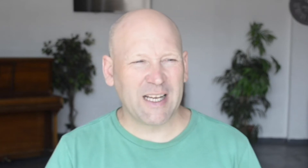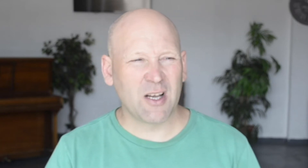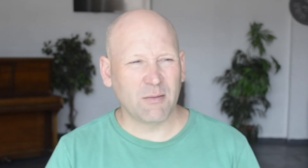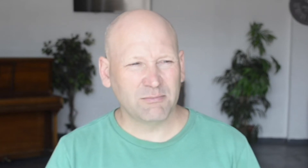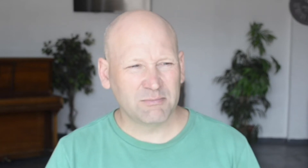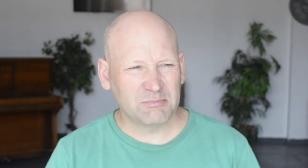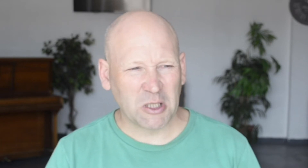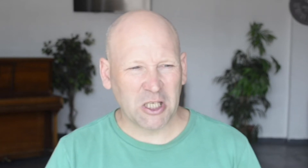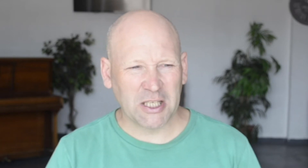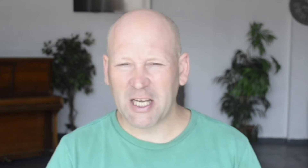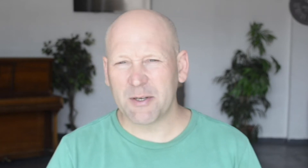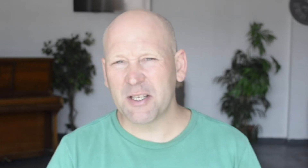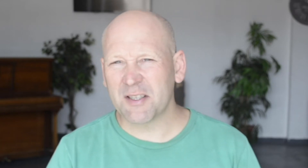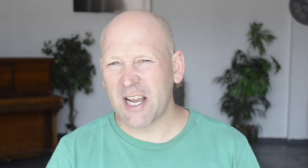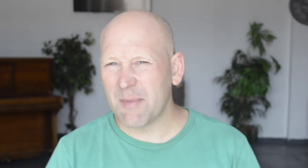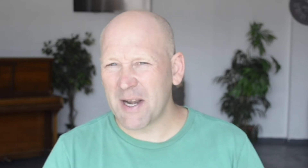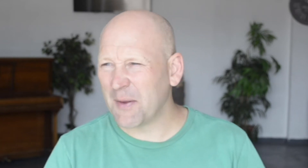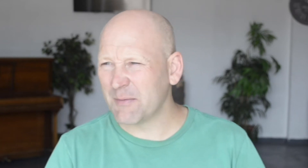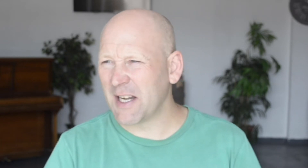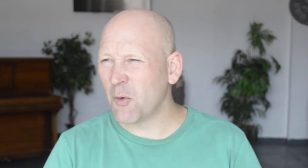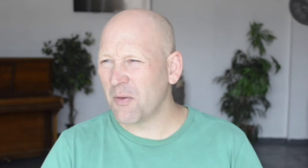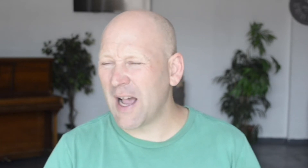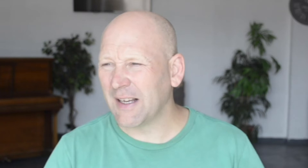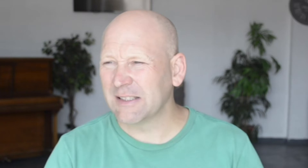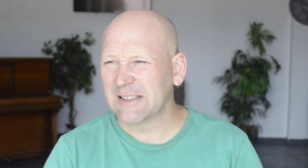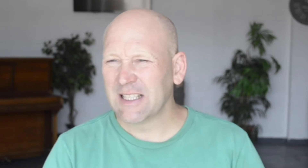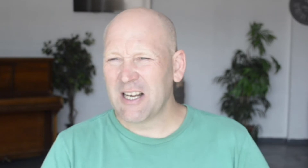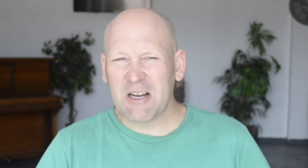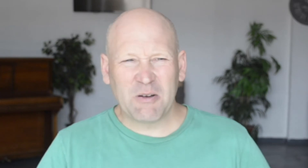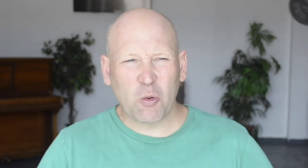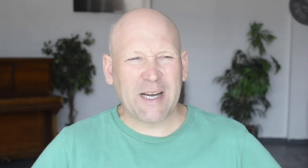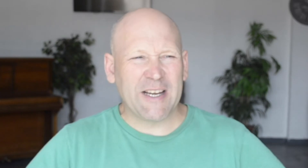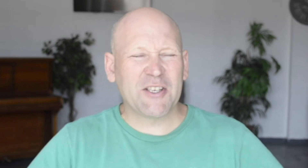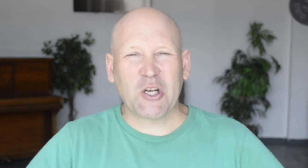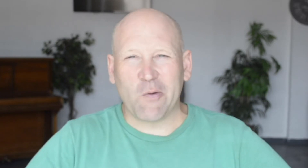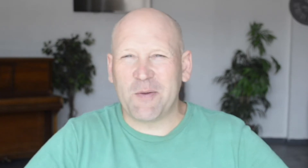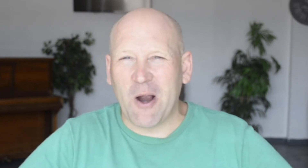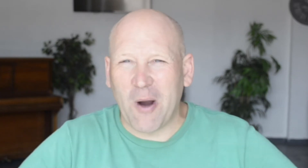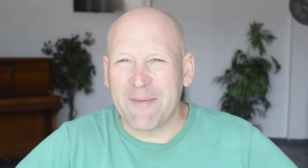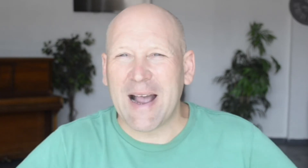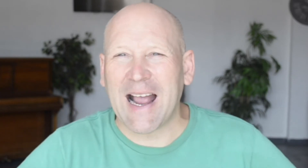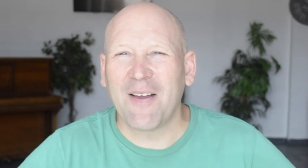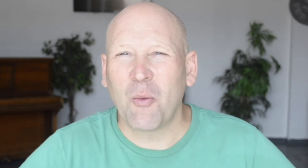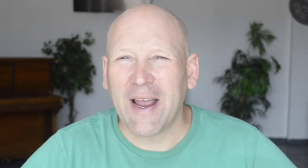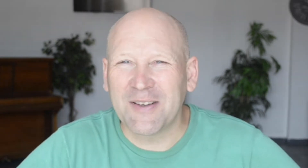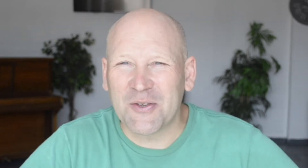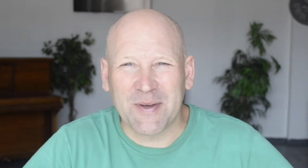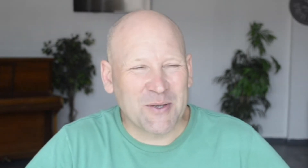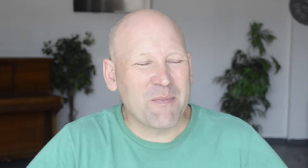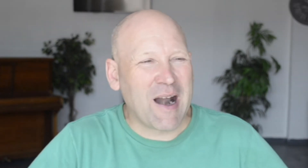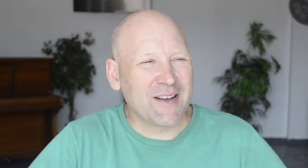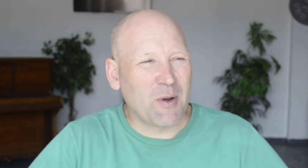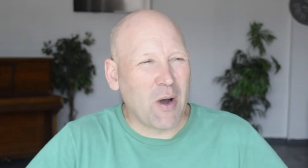God heal his arm in the name of Jesus, amen. I don't think it was any more than that. And quickly scurried my way back out of the way, not